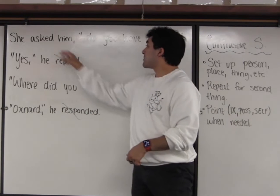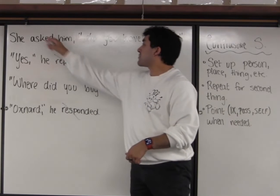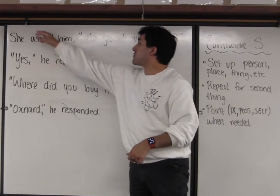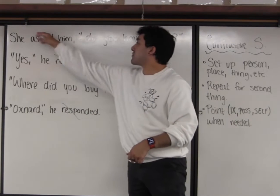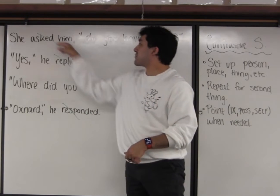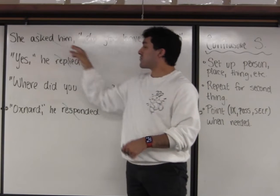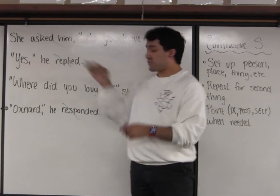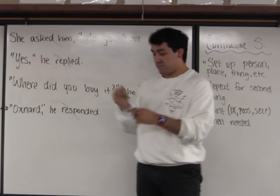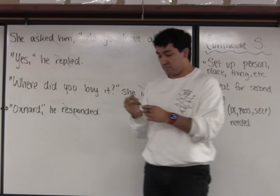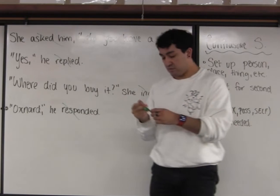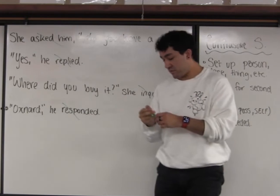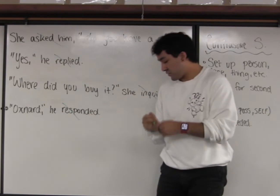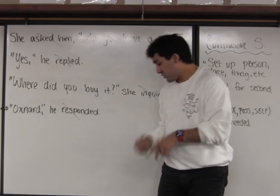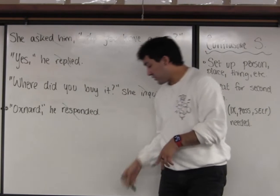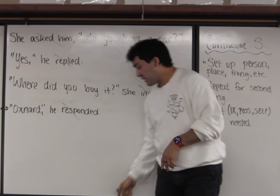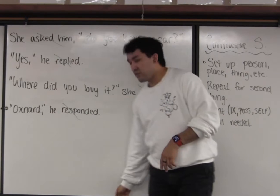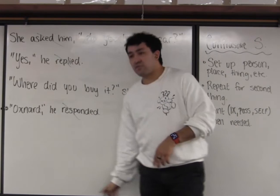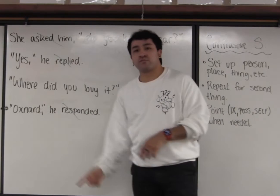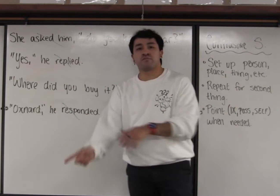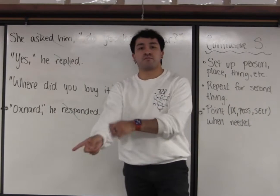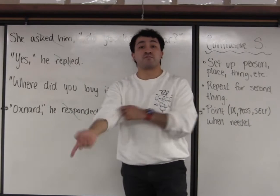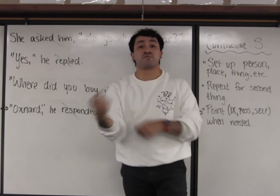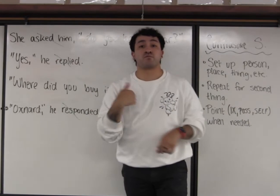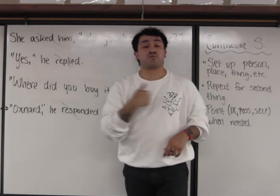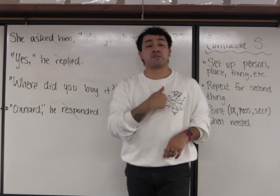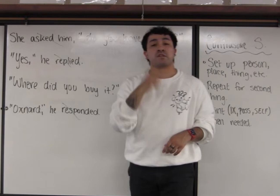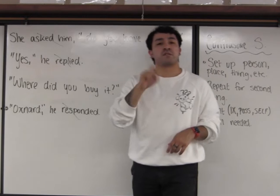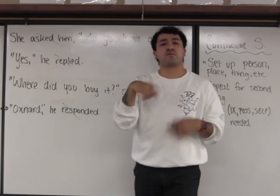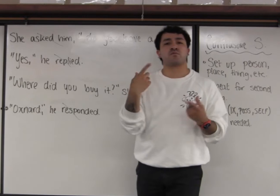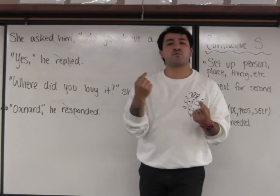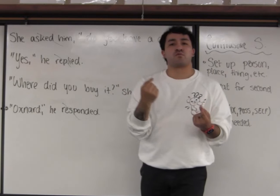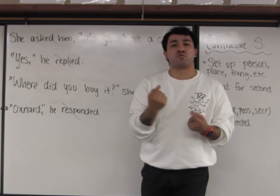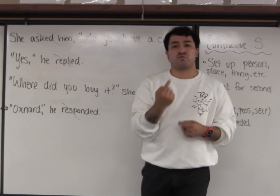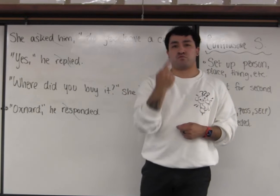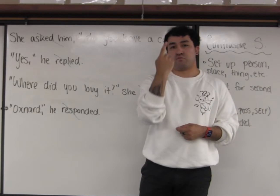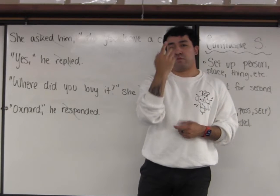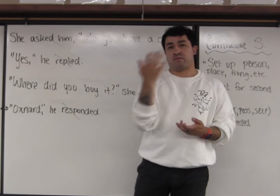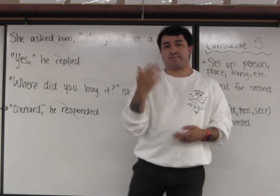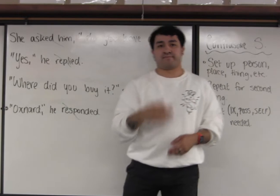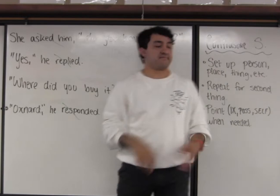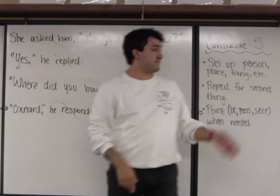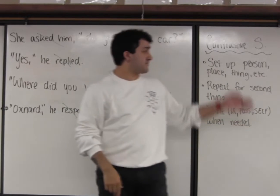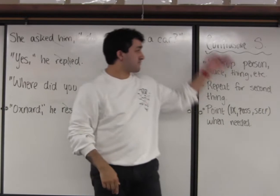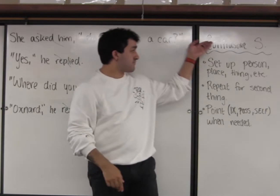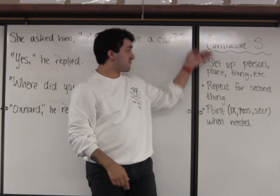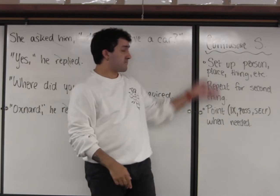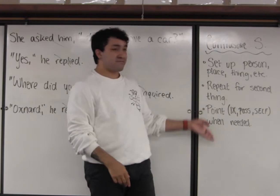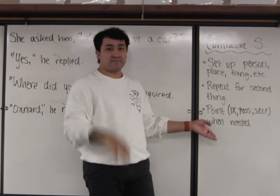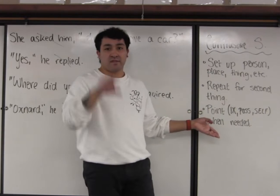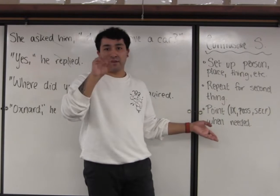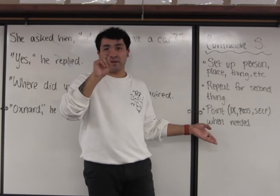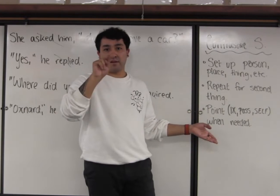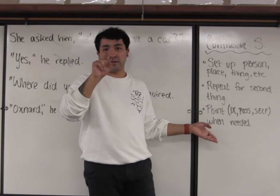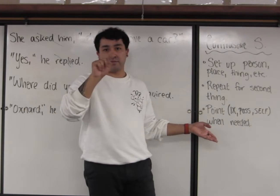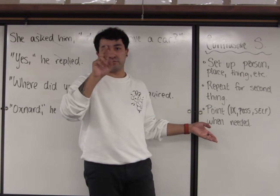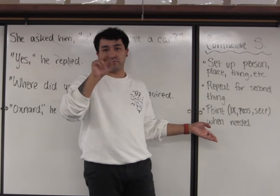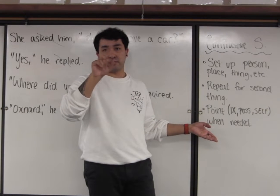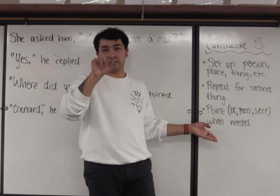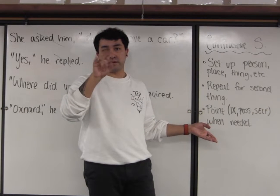those things we are just going ahead and get rid of. We don't need to explicitly sign them. So